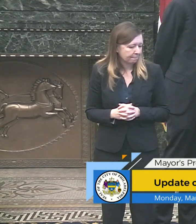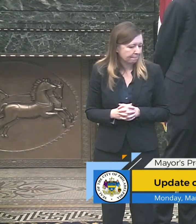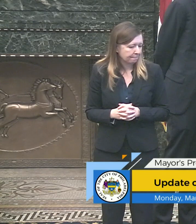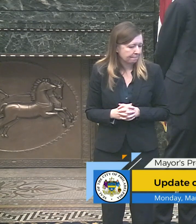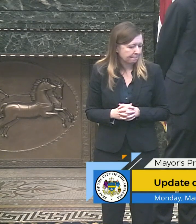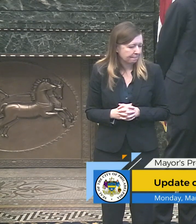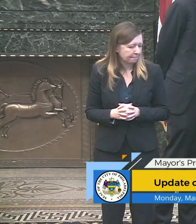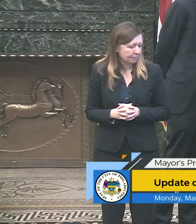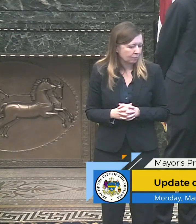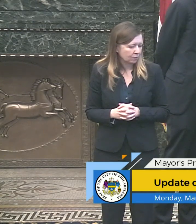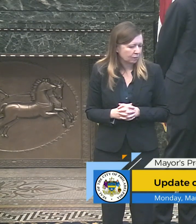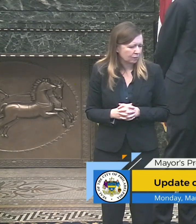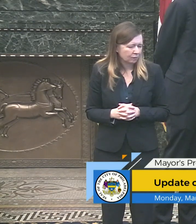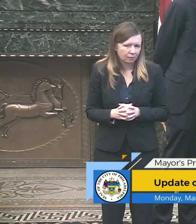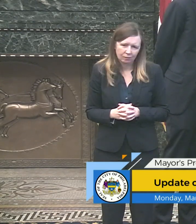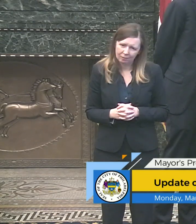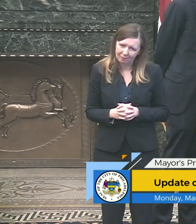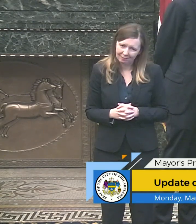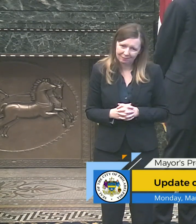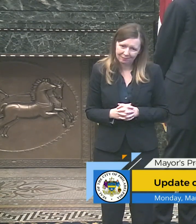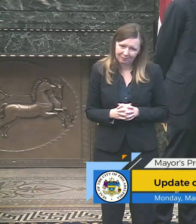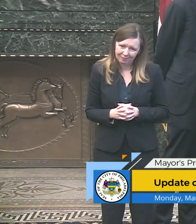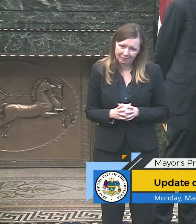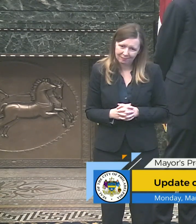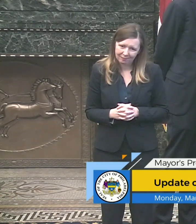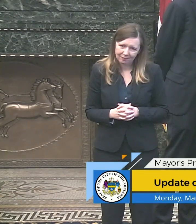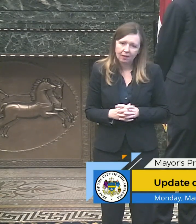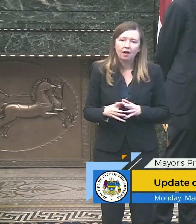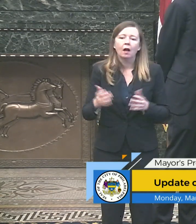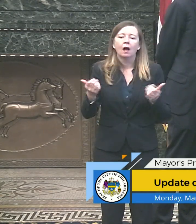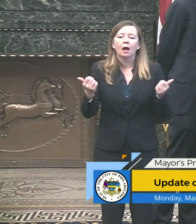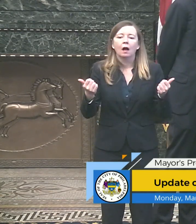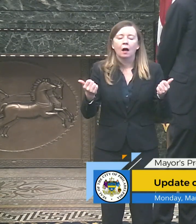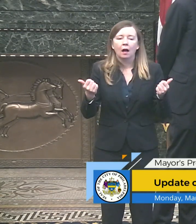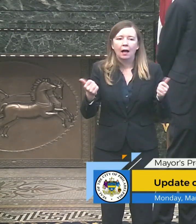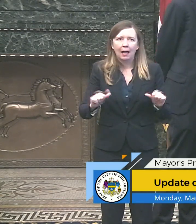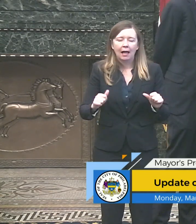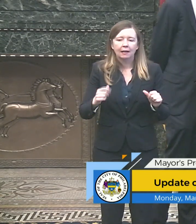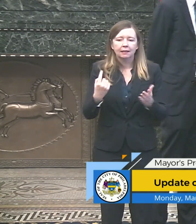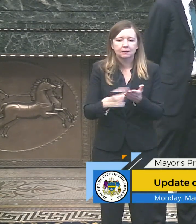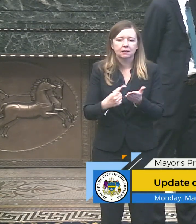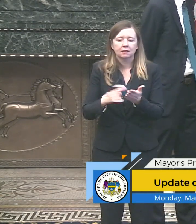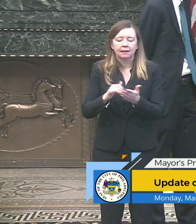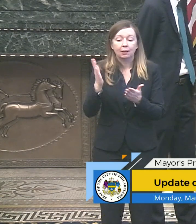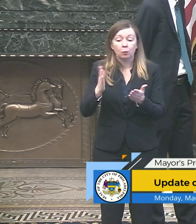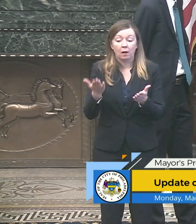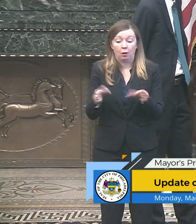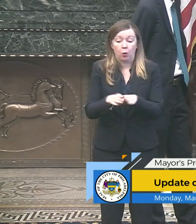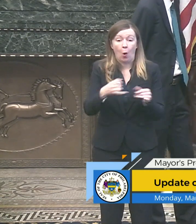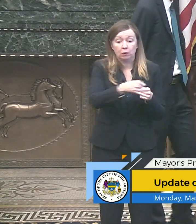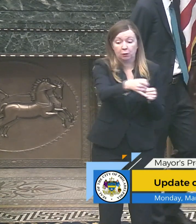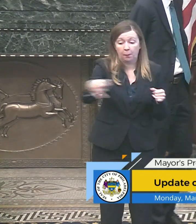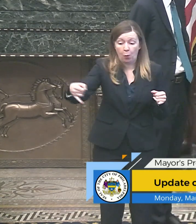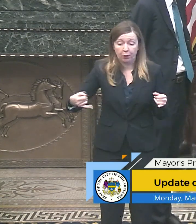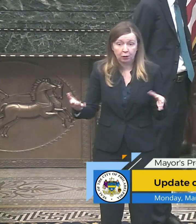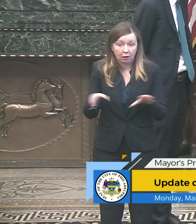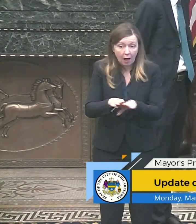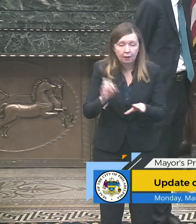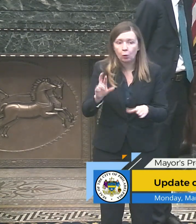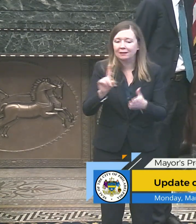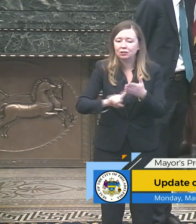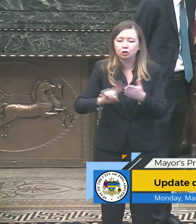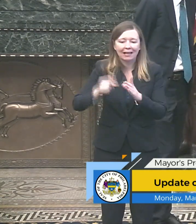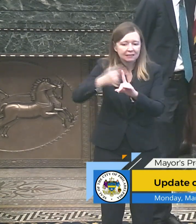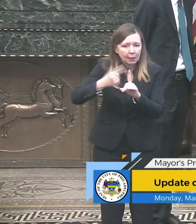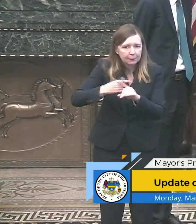idea that you might actually try to enforce to stop people from arriving, or check with people, that, checking temperatures,